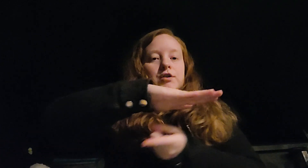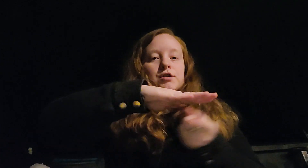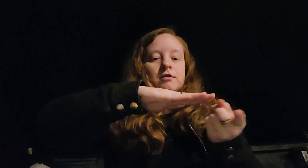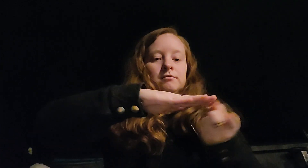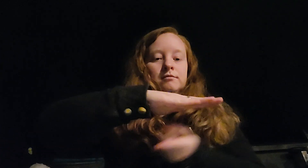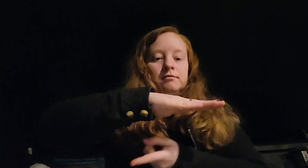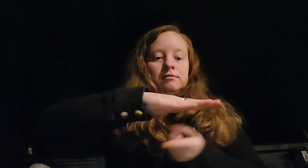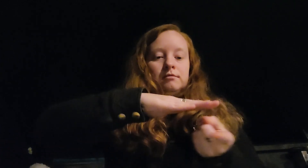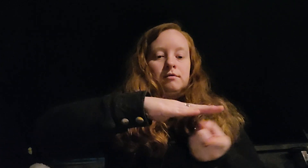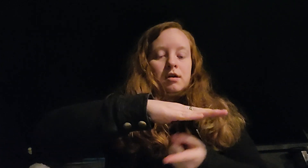adventure